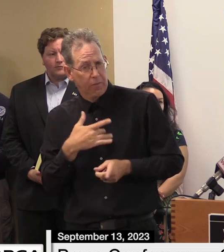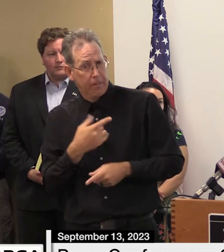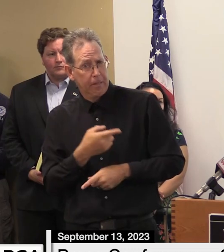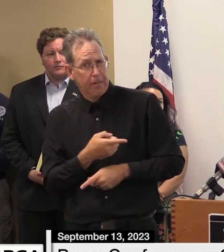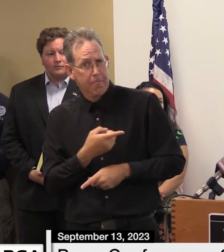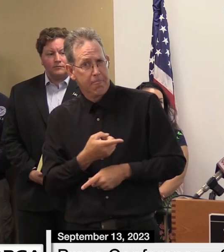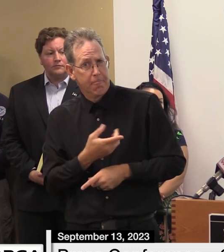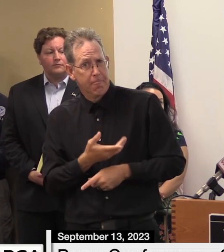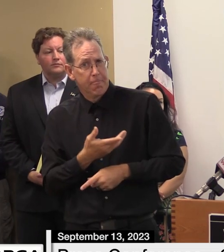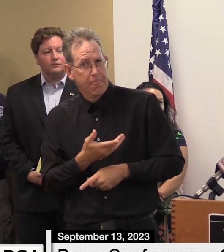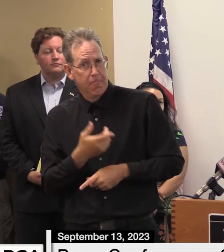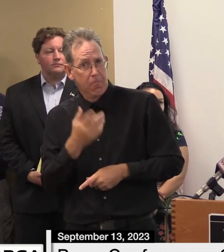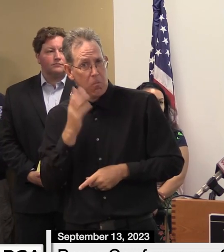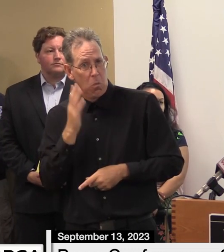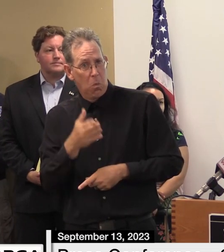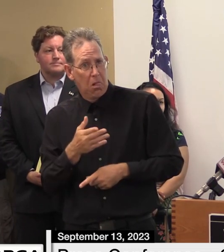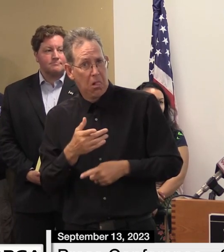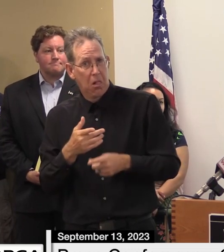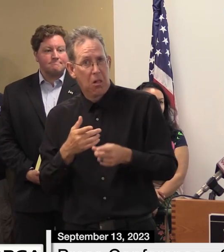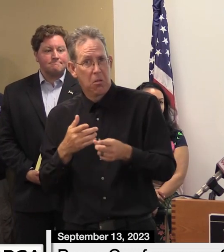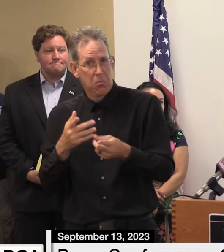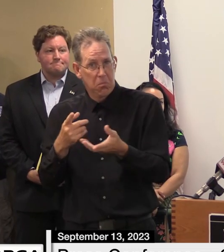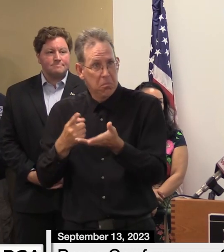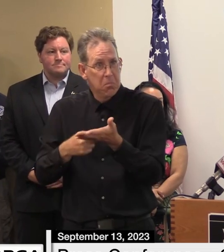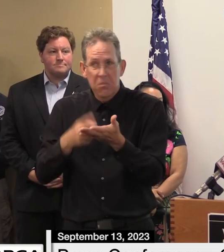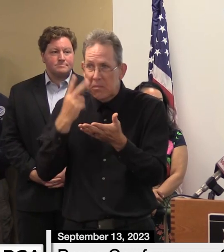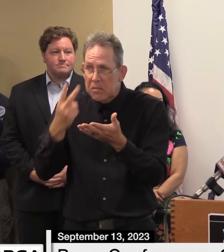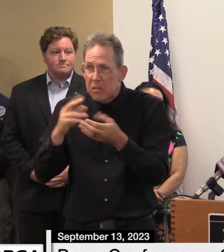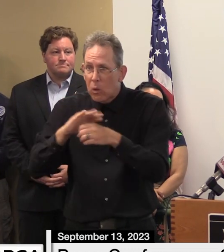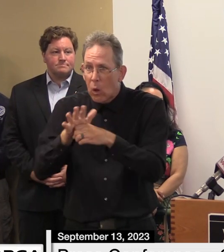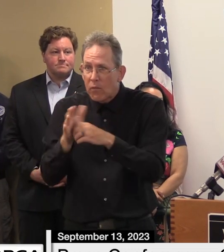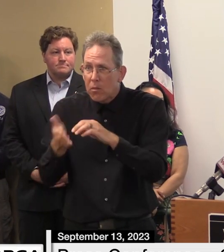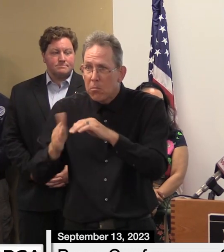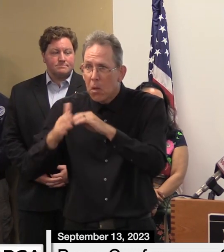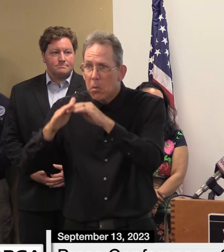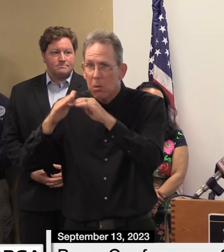could be on the table going forward if things get worse during the winter?